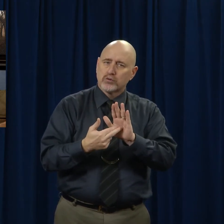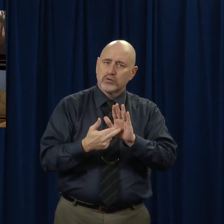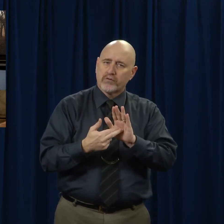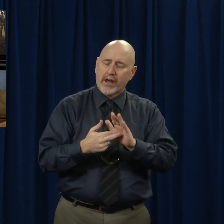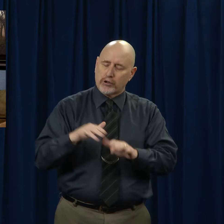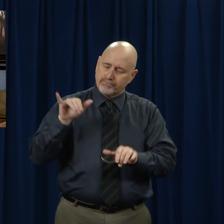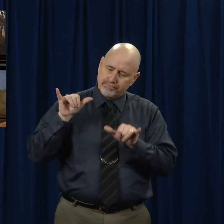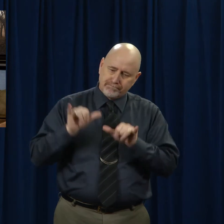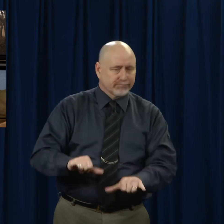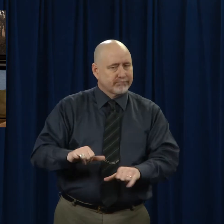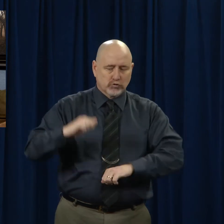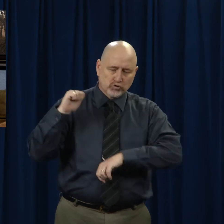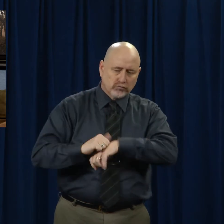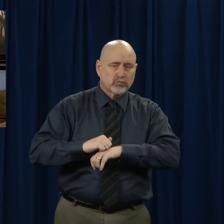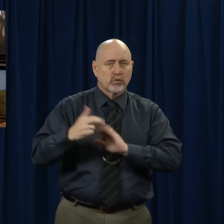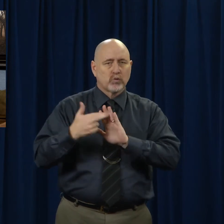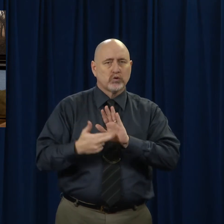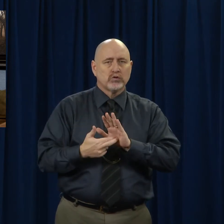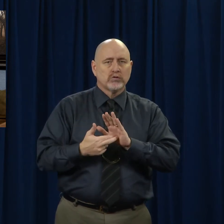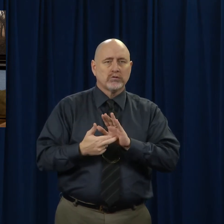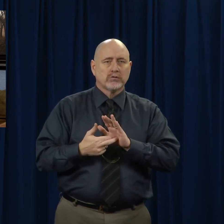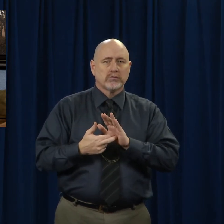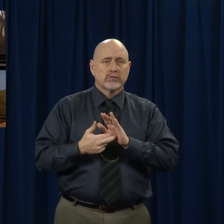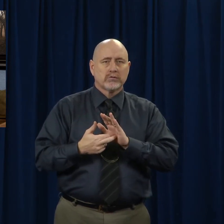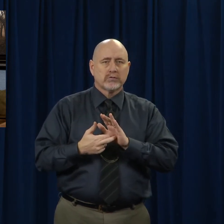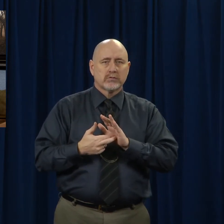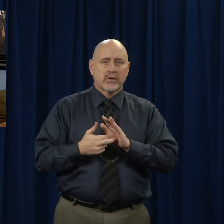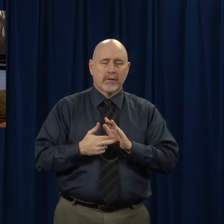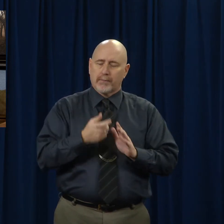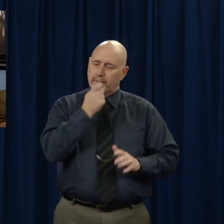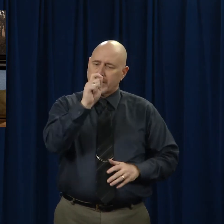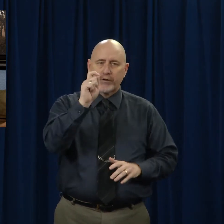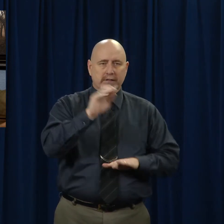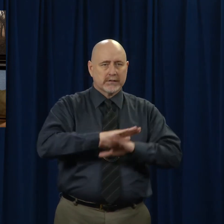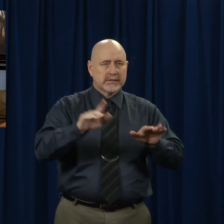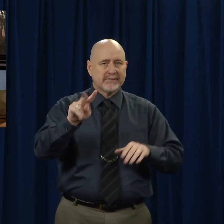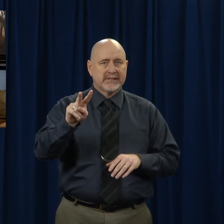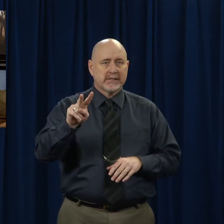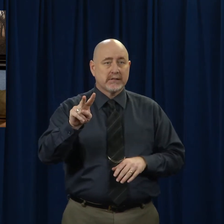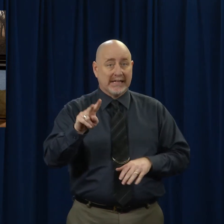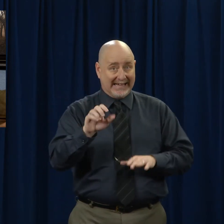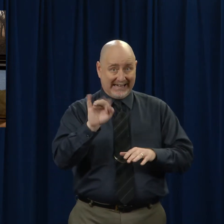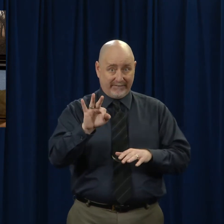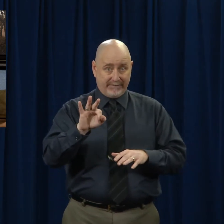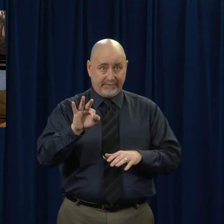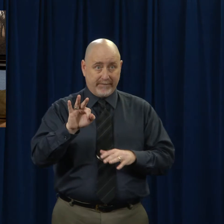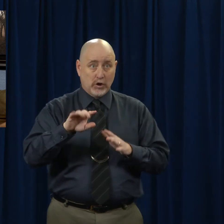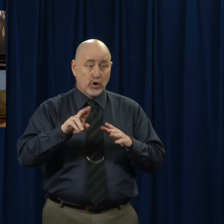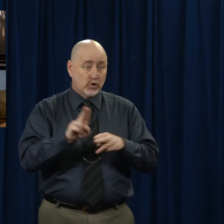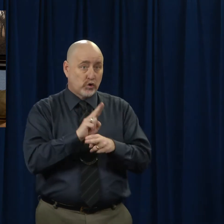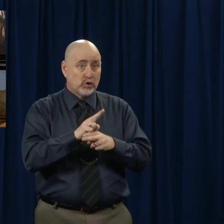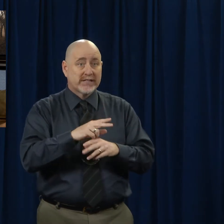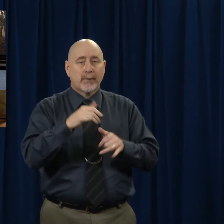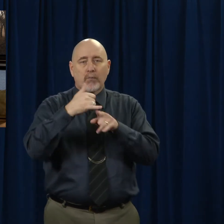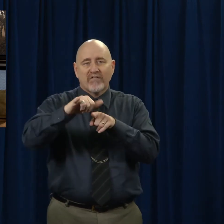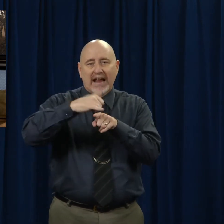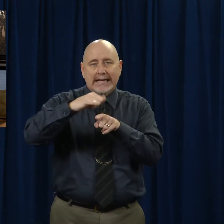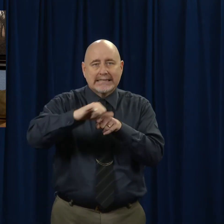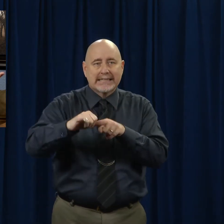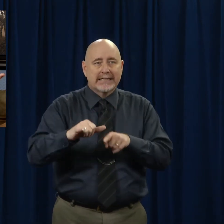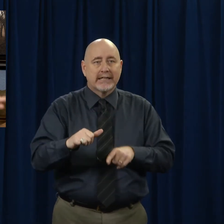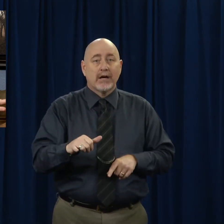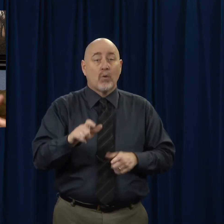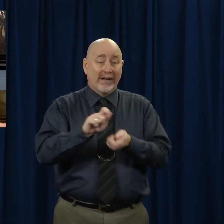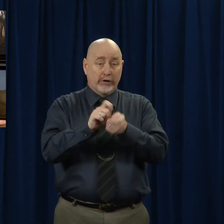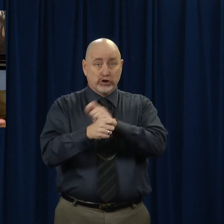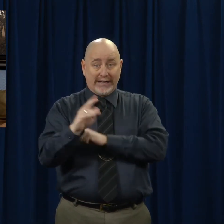are hard, fast, concrete rules in your house about that television. If it starts using this profanity,